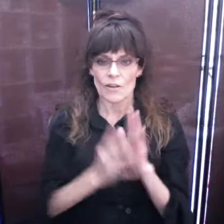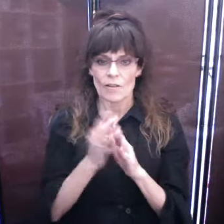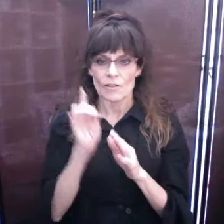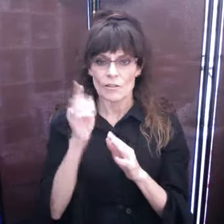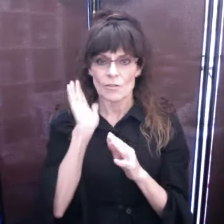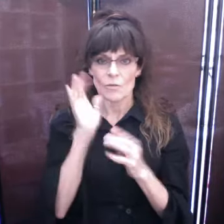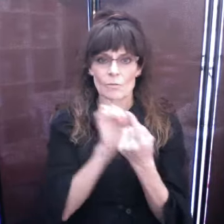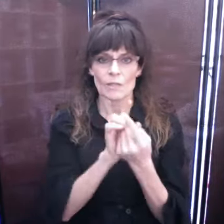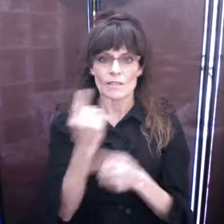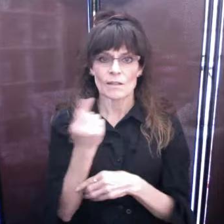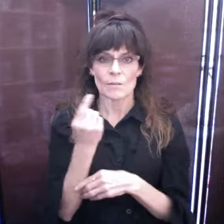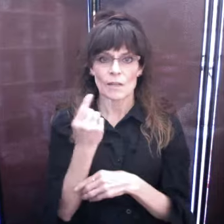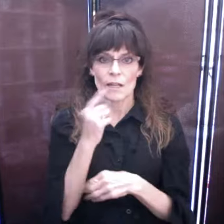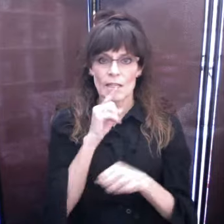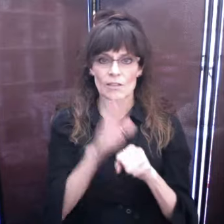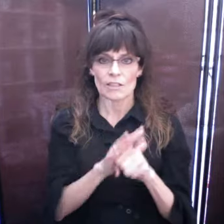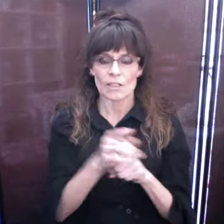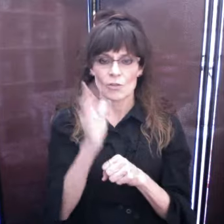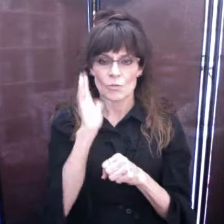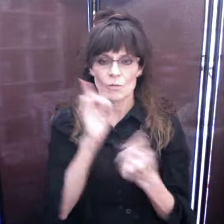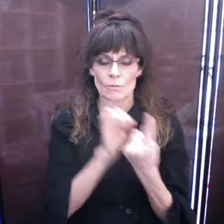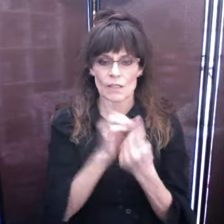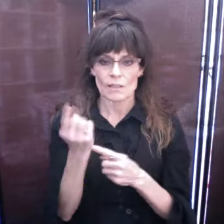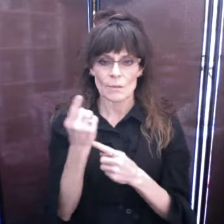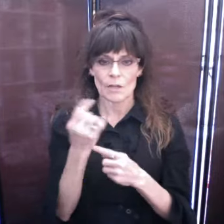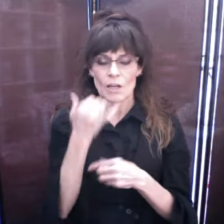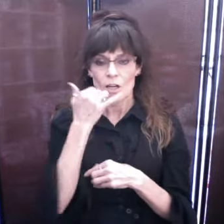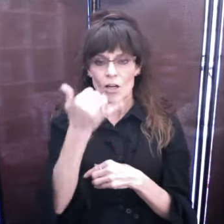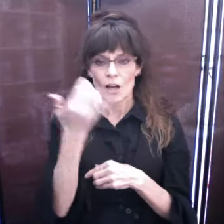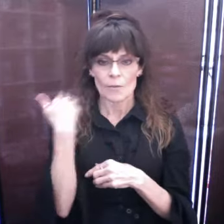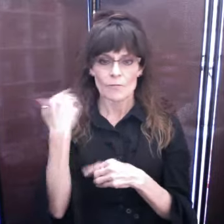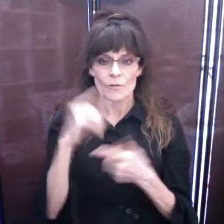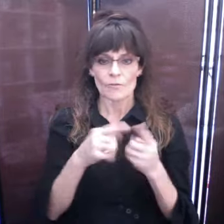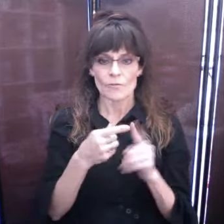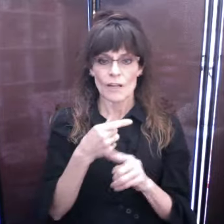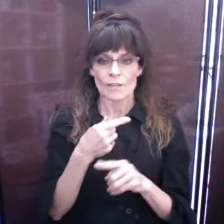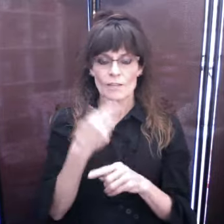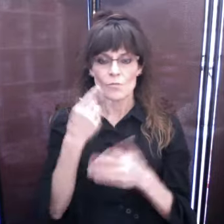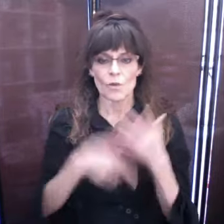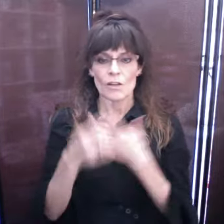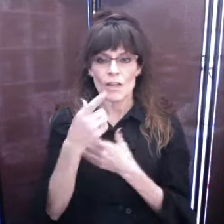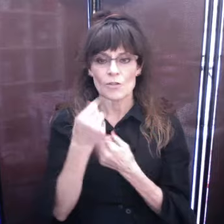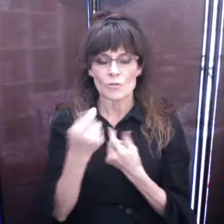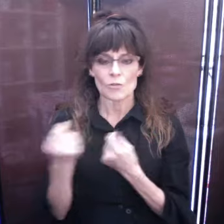I guarantee it, right? Call your old friends that used to drink, see what they're up to. Go stop by the shop.